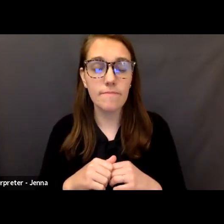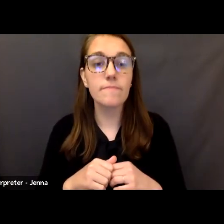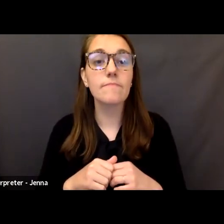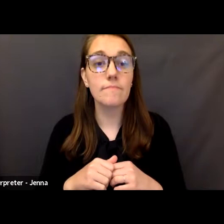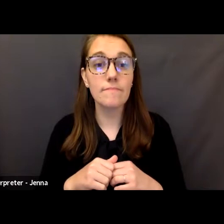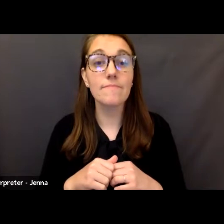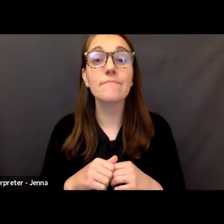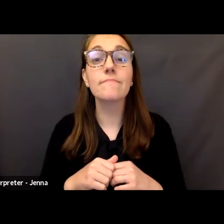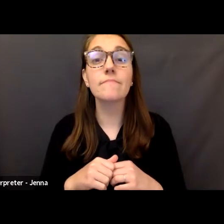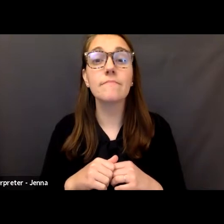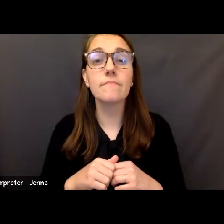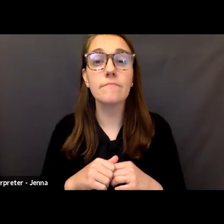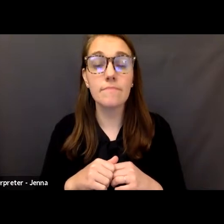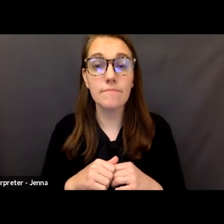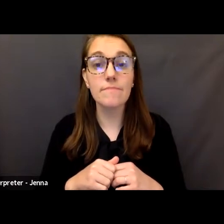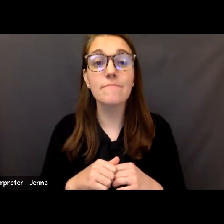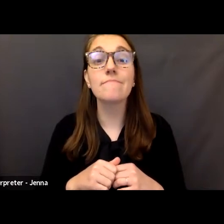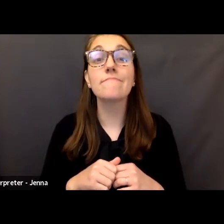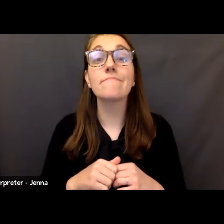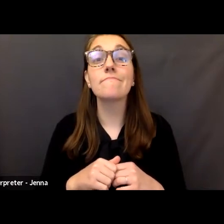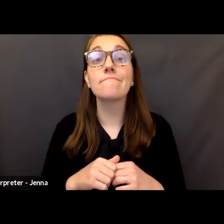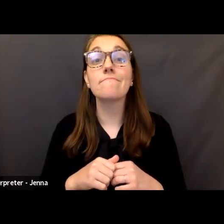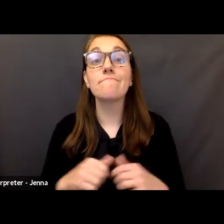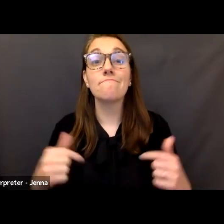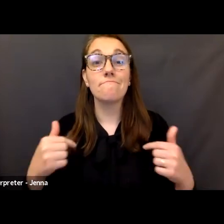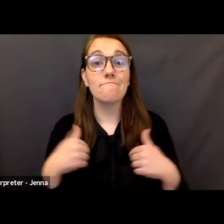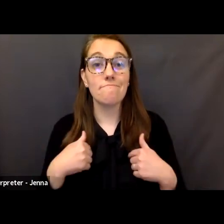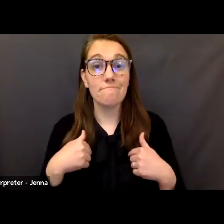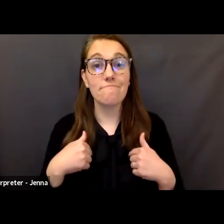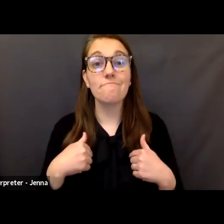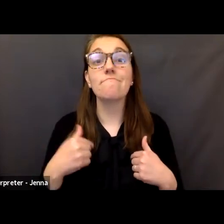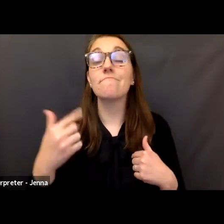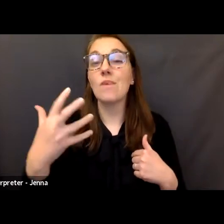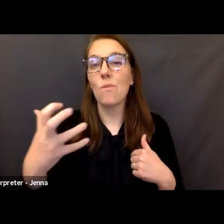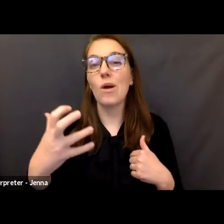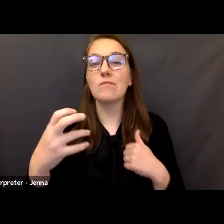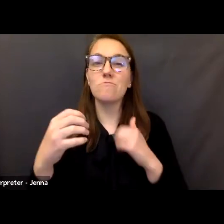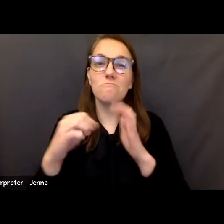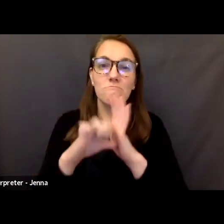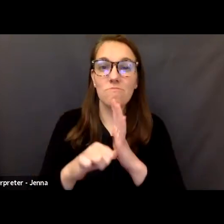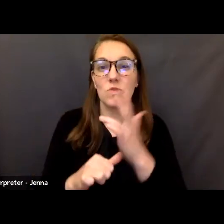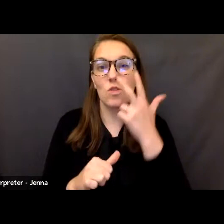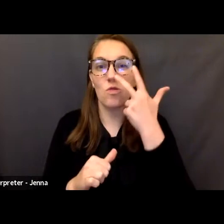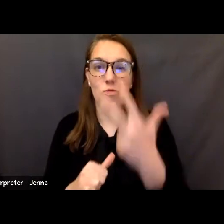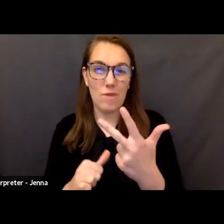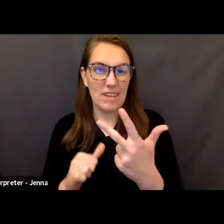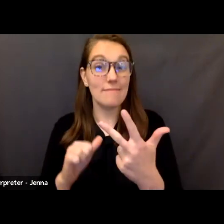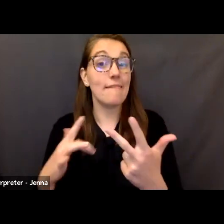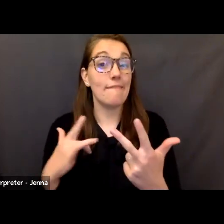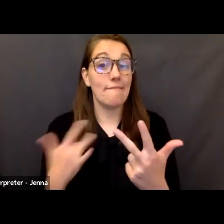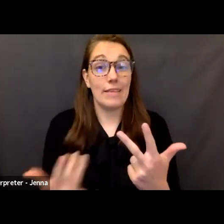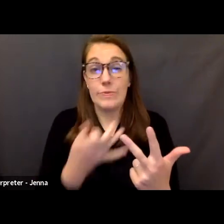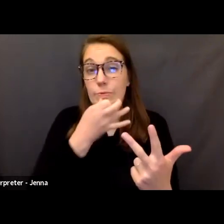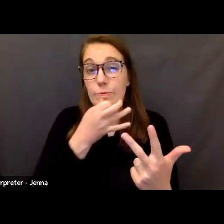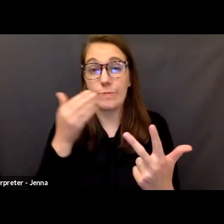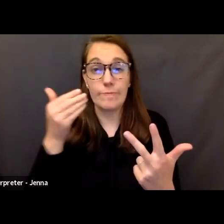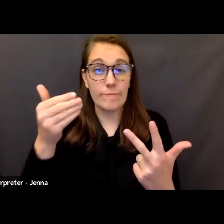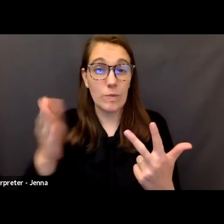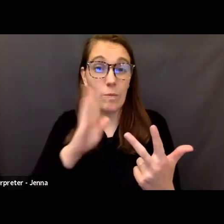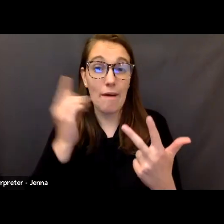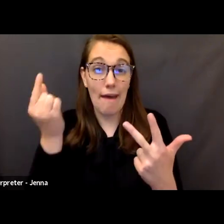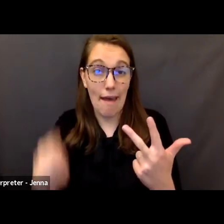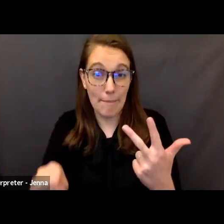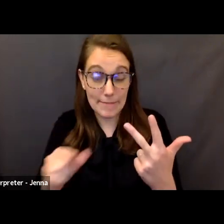I want to highlight three upcoming events that we have coming forward today. On